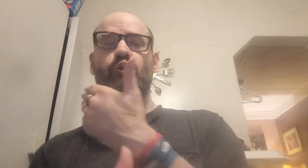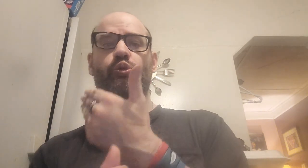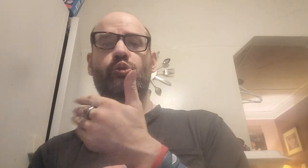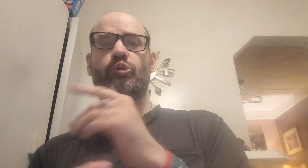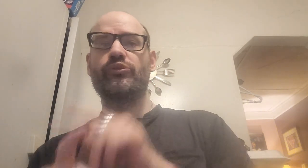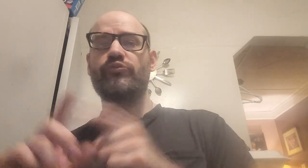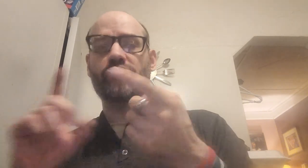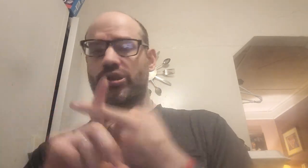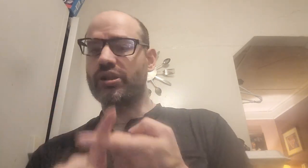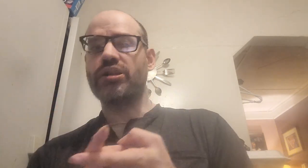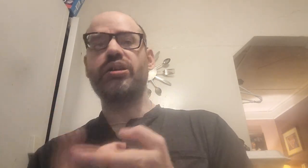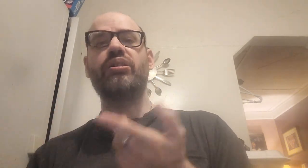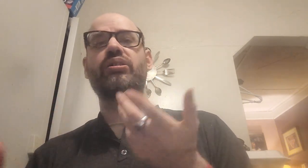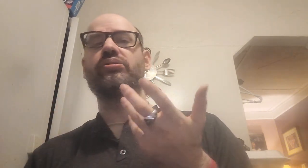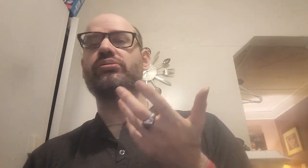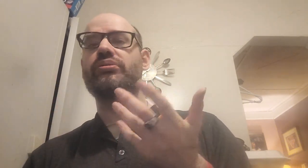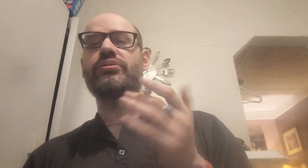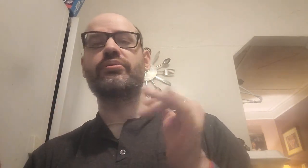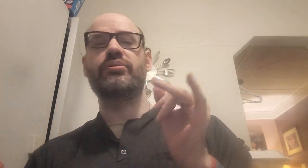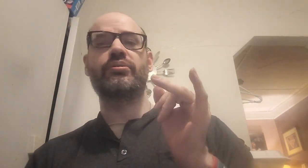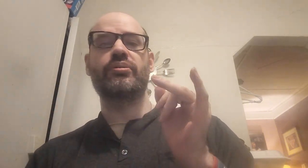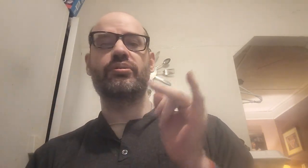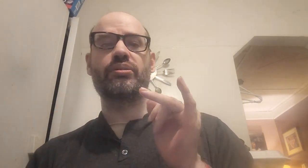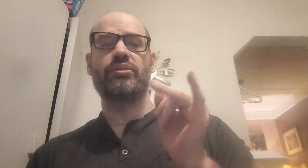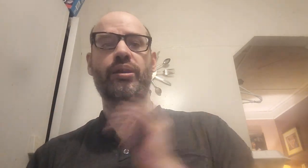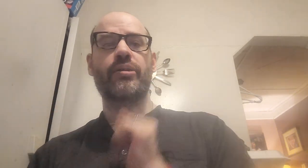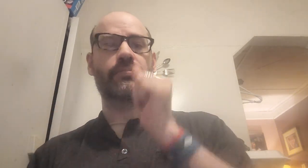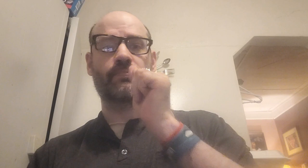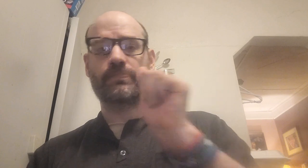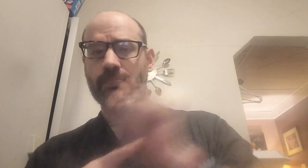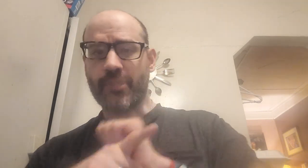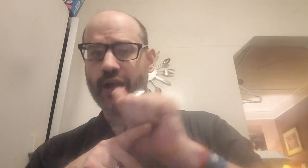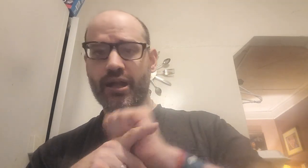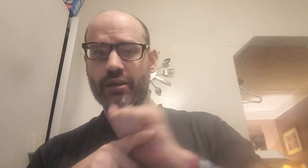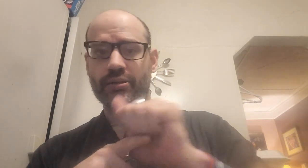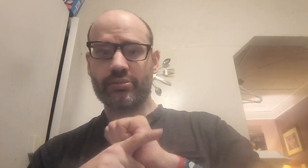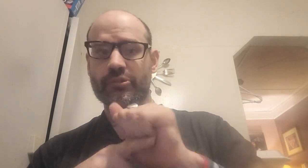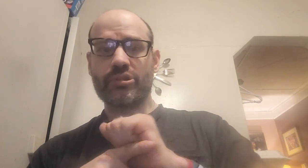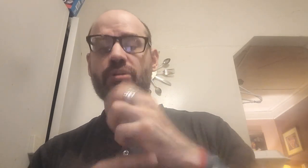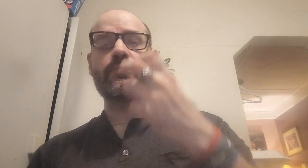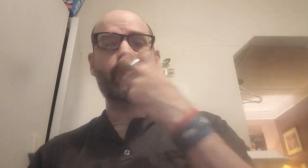I got to meet new friends. I practiced speech therapy.